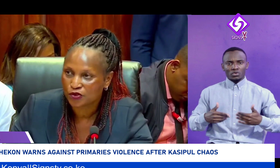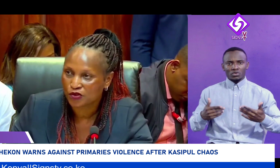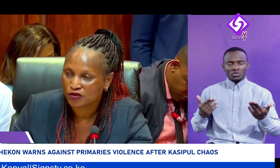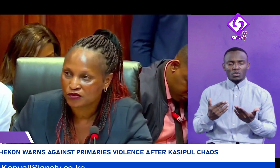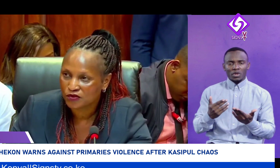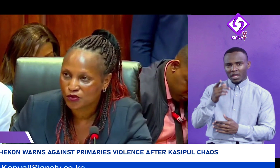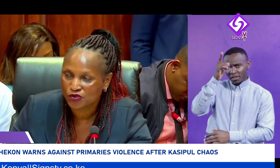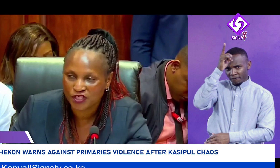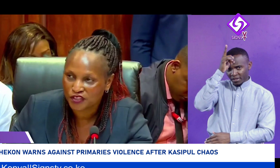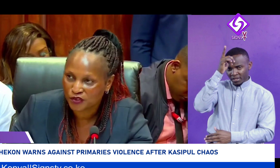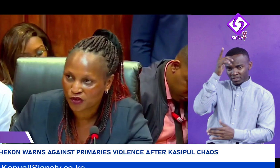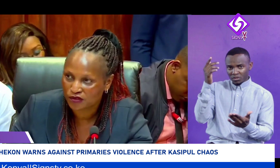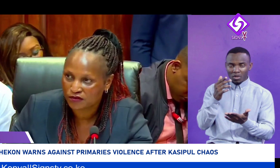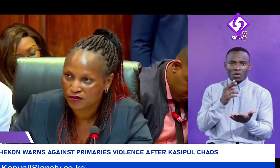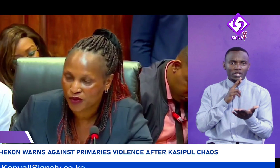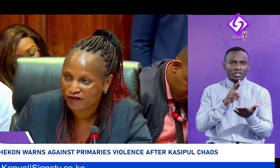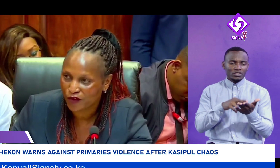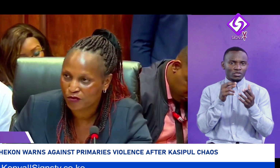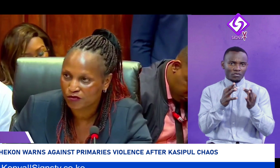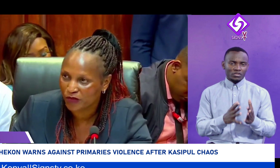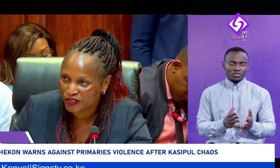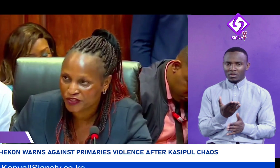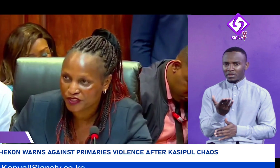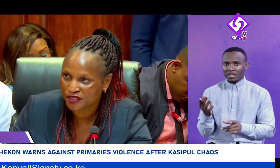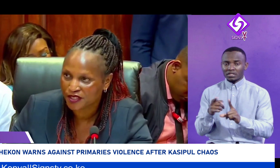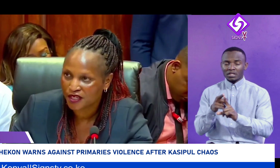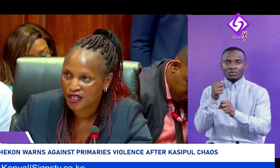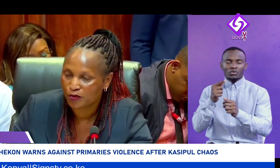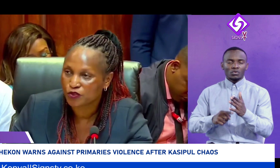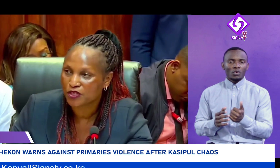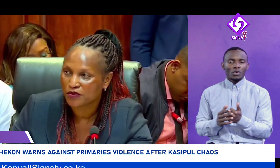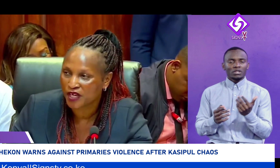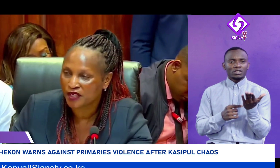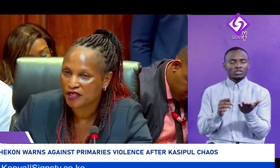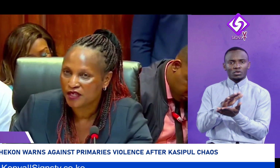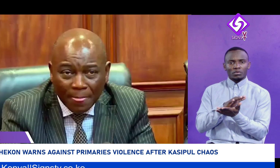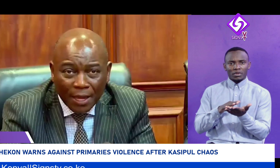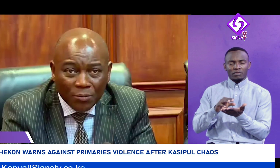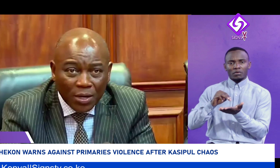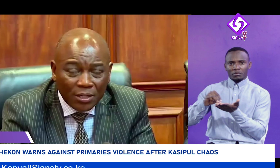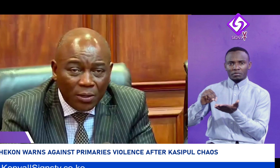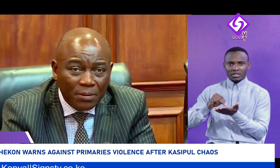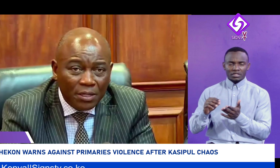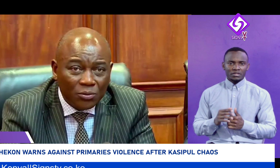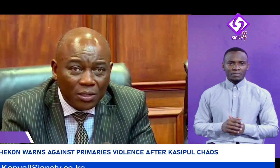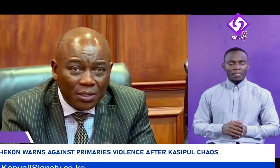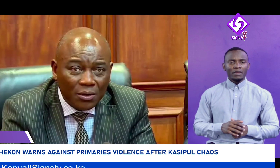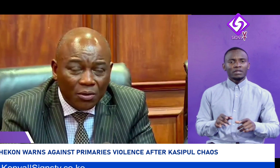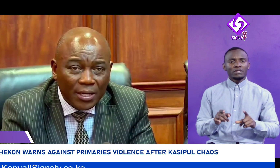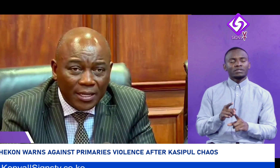also do the digital platform messages and push them there. And we would like to appeal to all